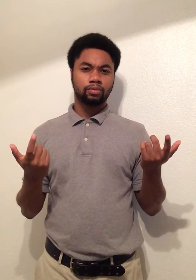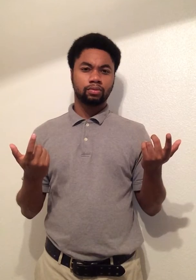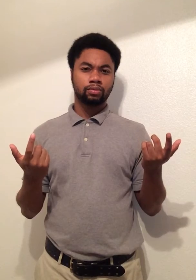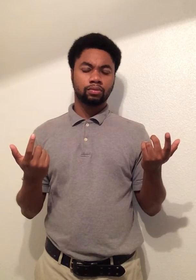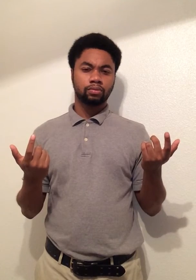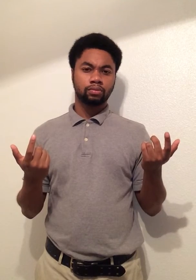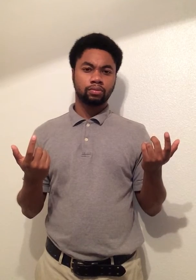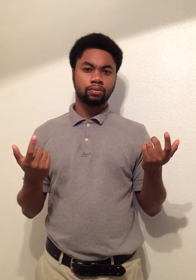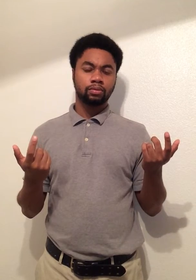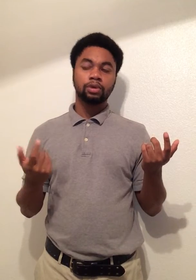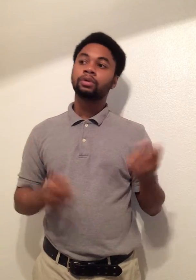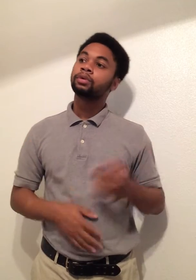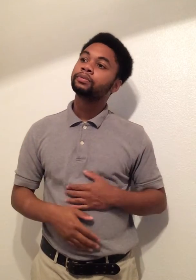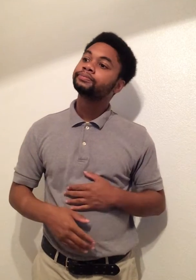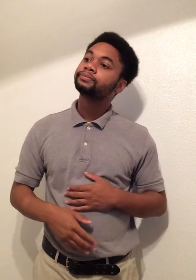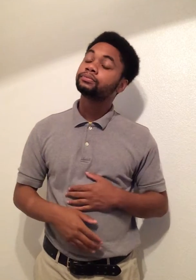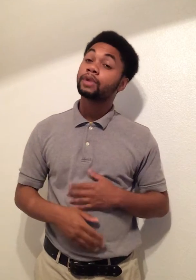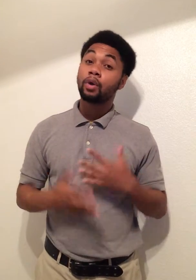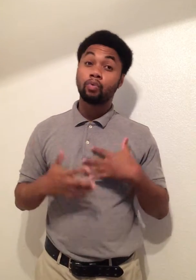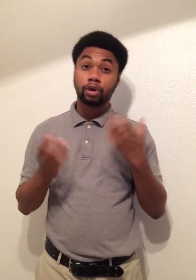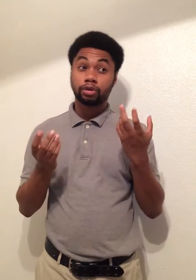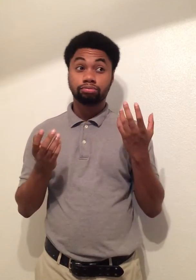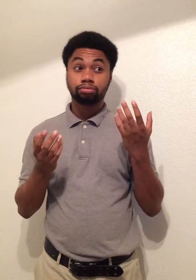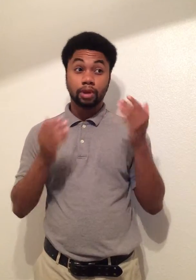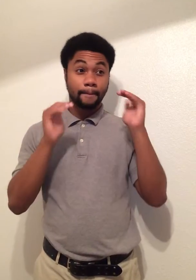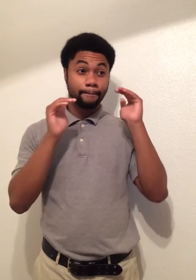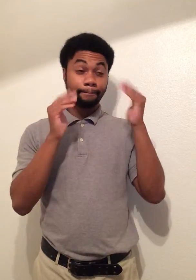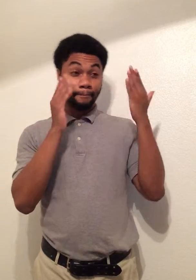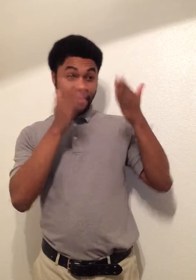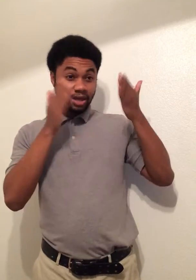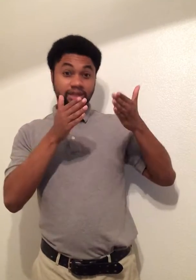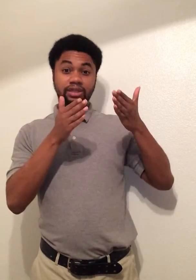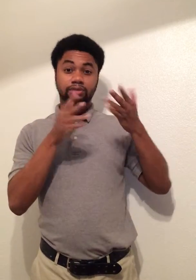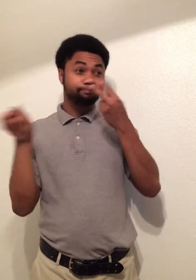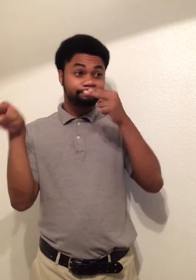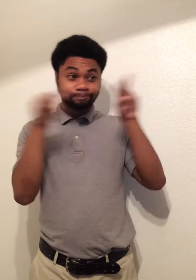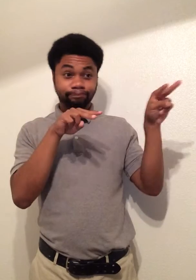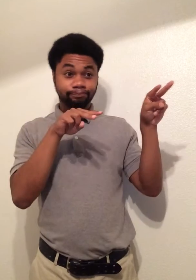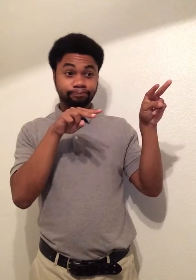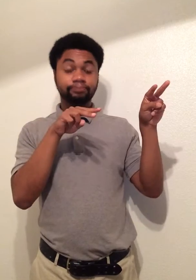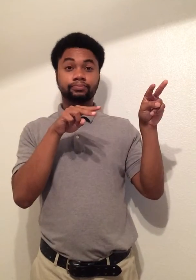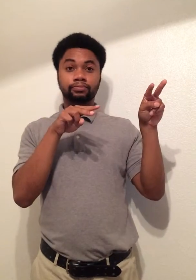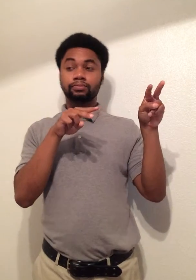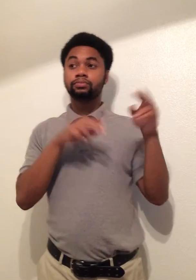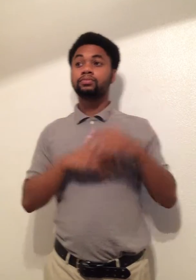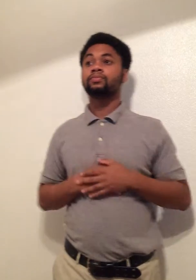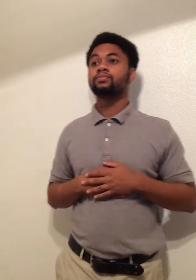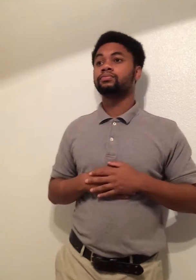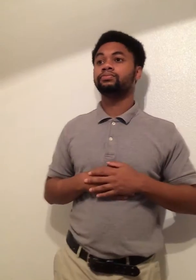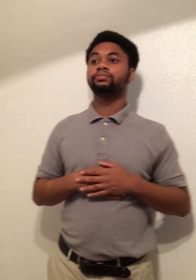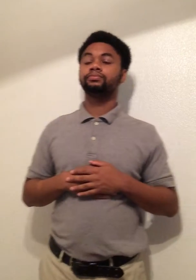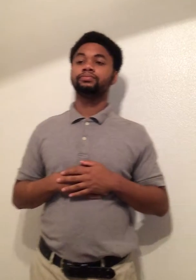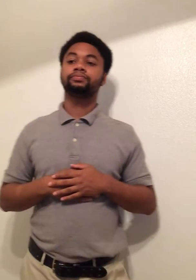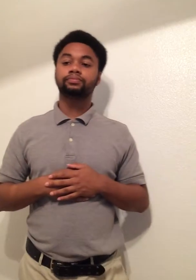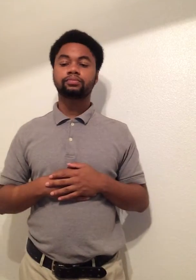I want your eyes up here on this division because y'all are letting division bite you bad. Alright? Is 4 divisible by 4?